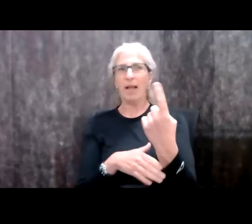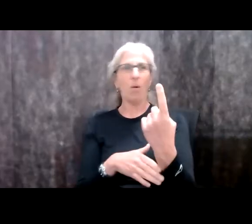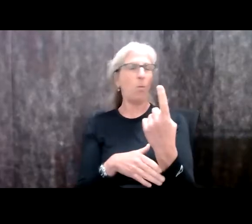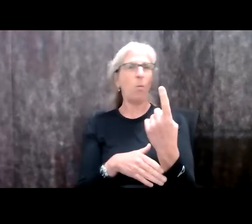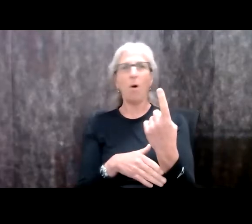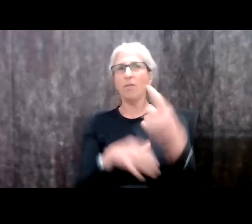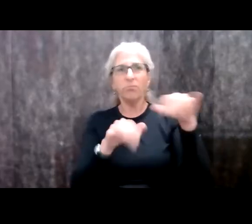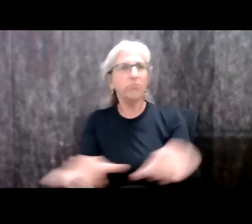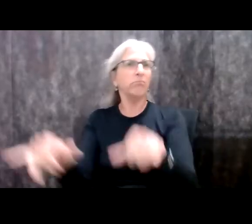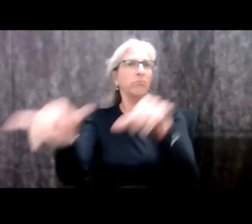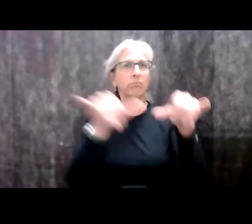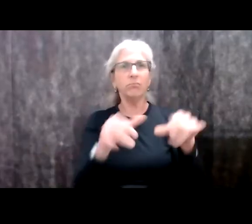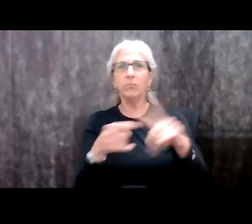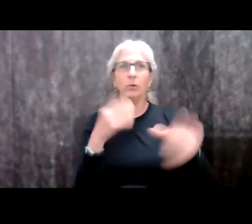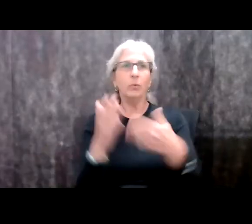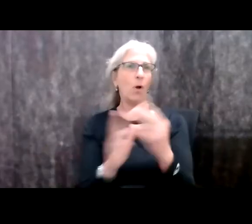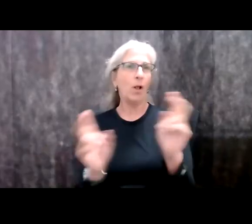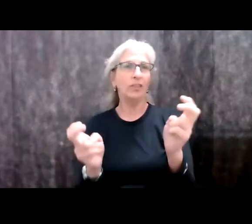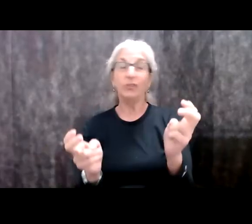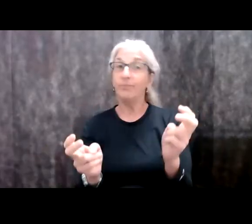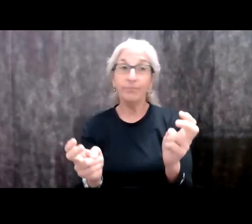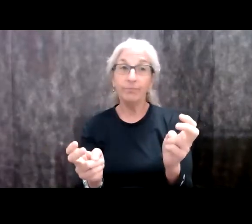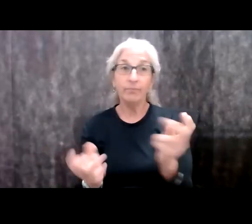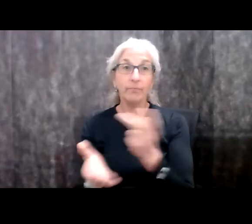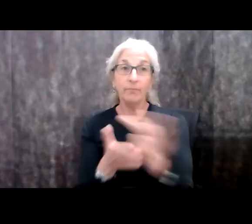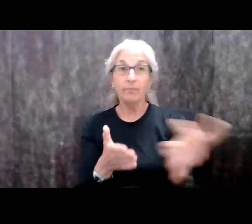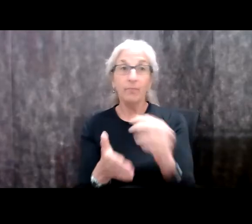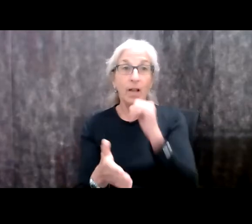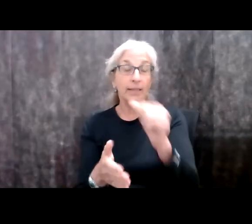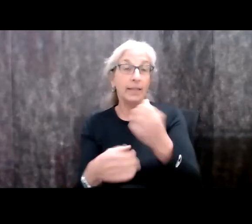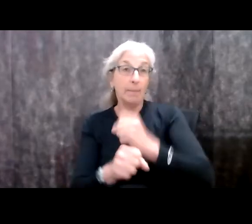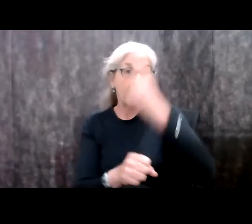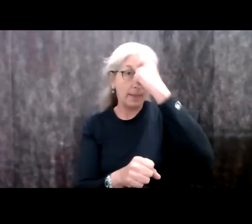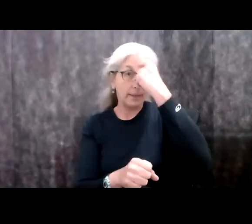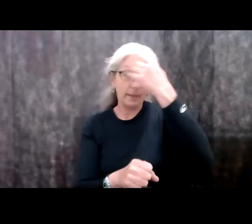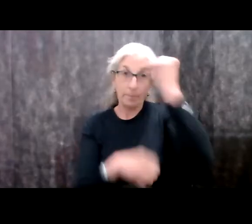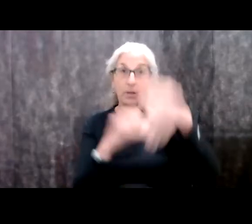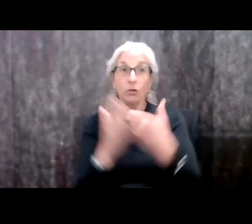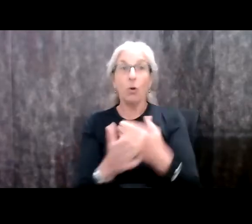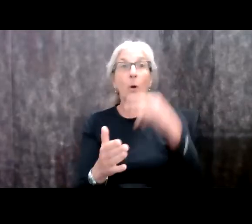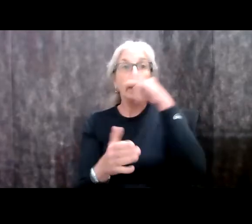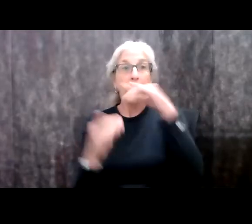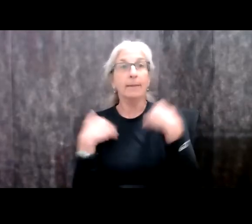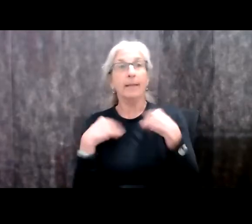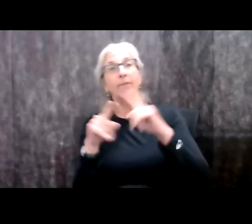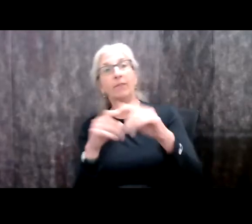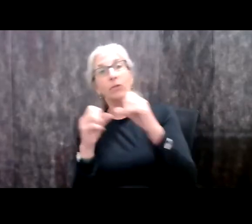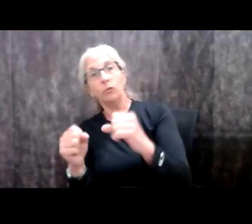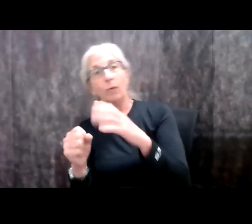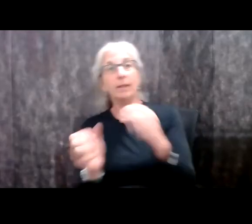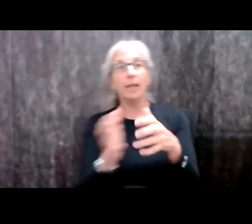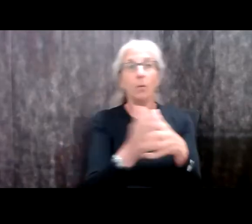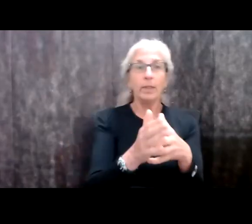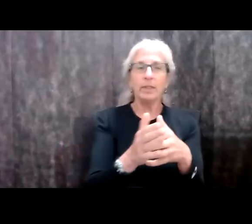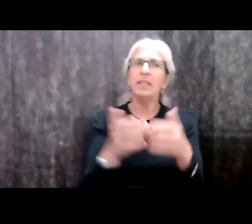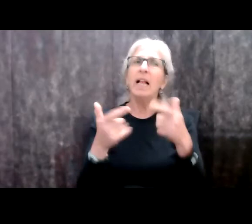blanket approach to all issues, which doesn't makes sense because all kids have different weaknesses and different strengths. So let's build on